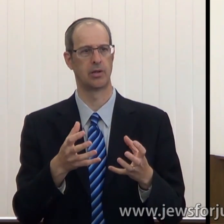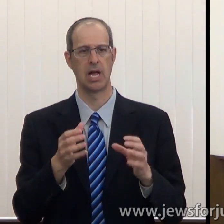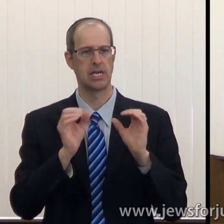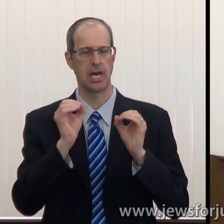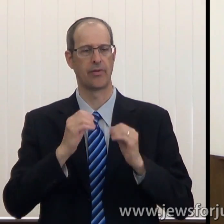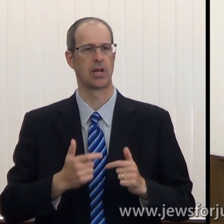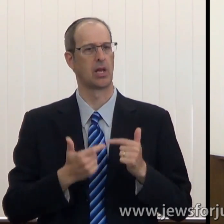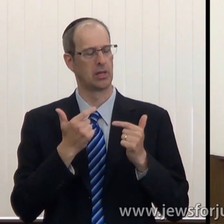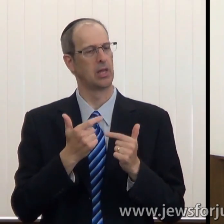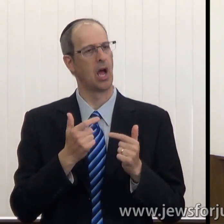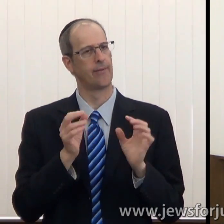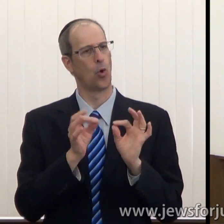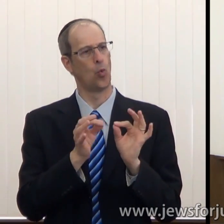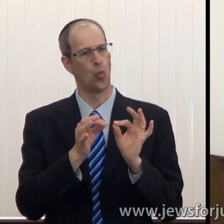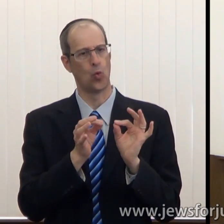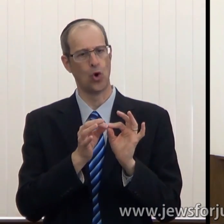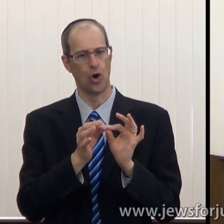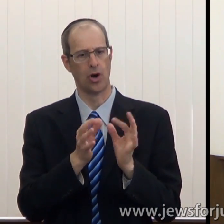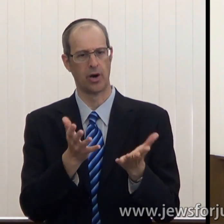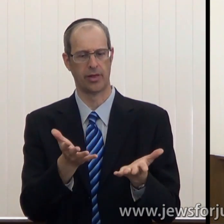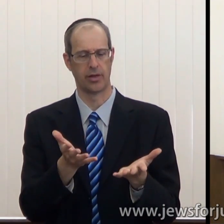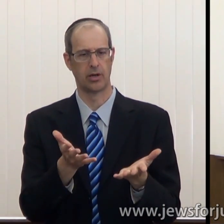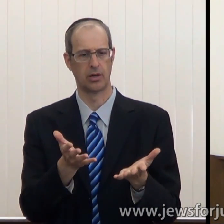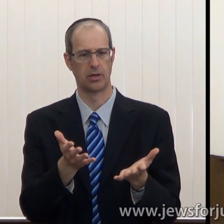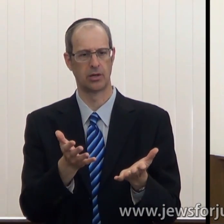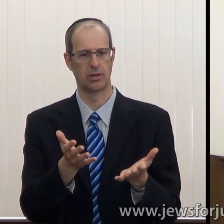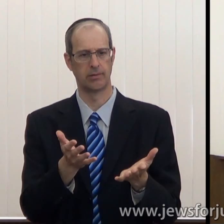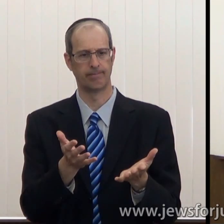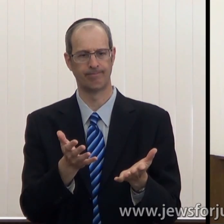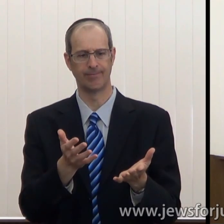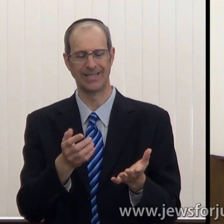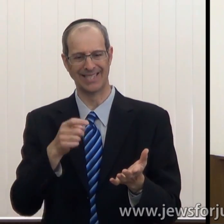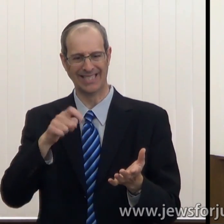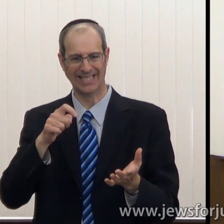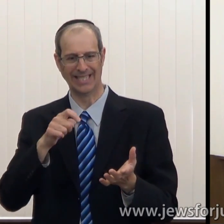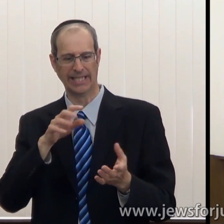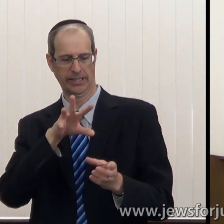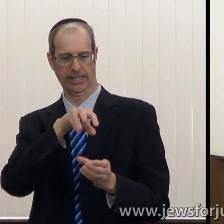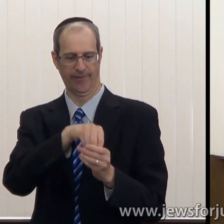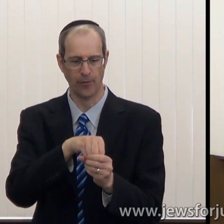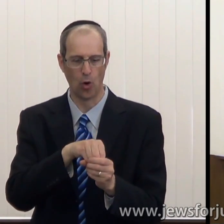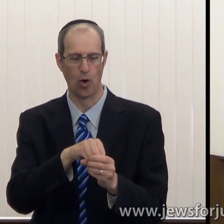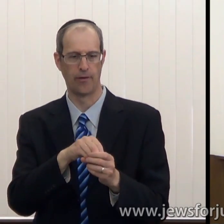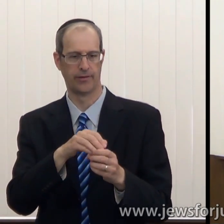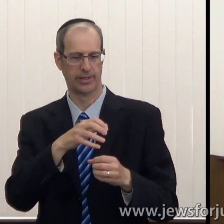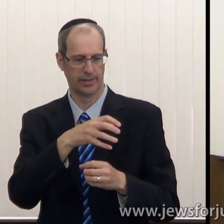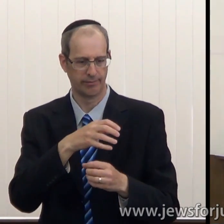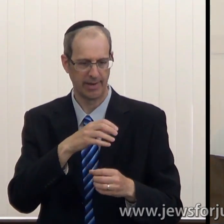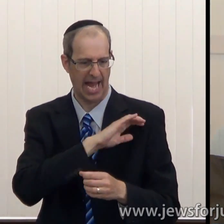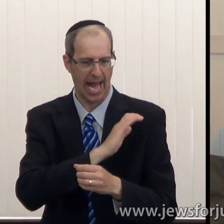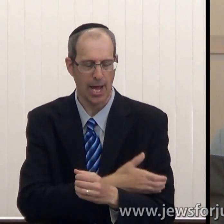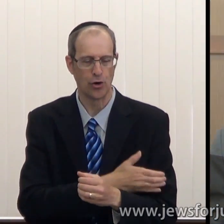life that's worth doing comes without putting in effort and energy and pain.